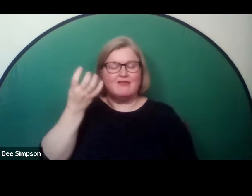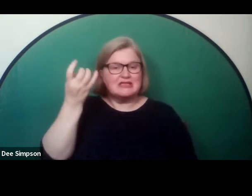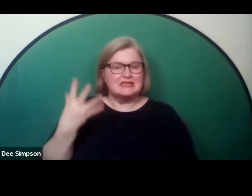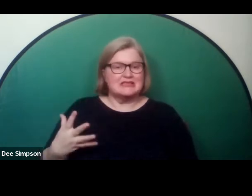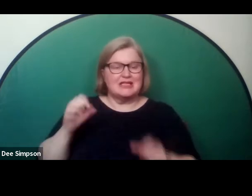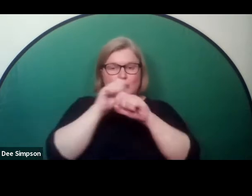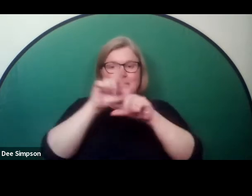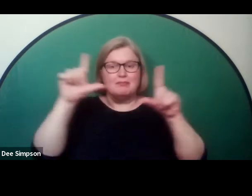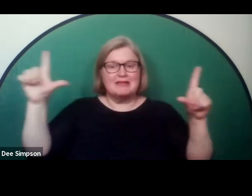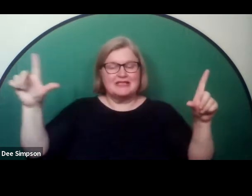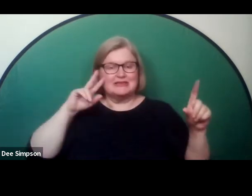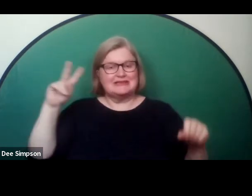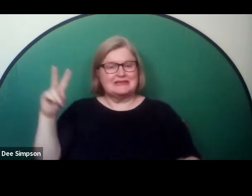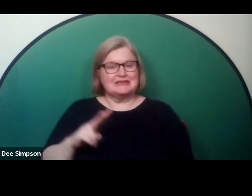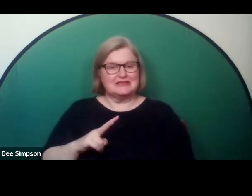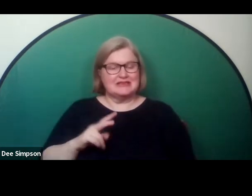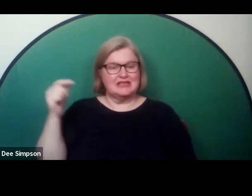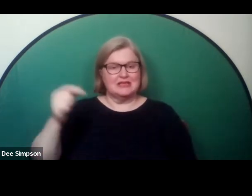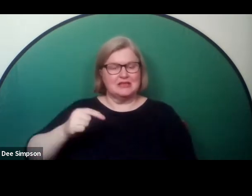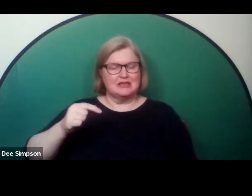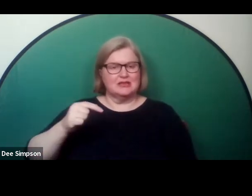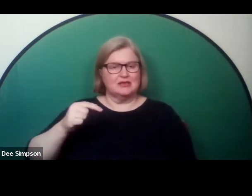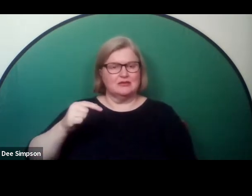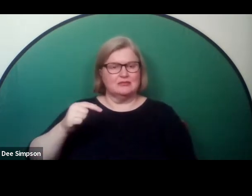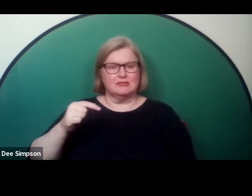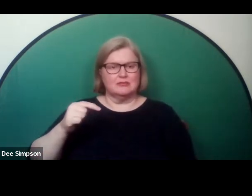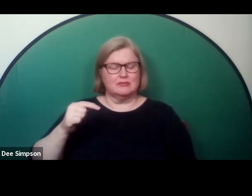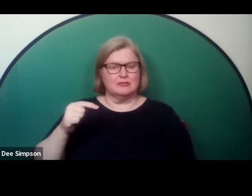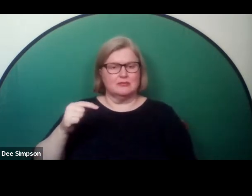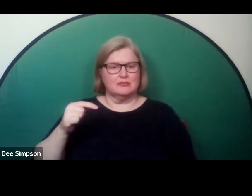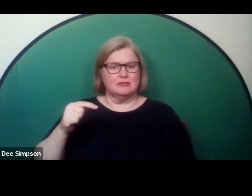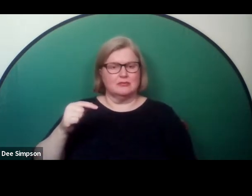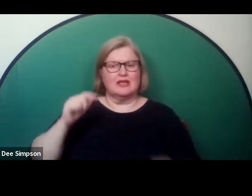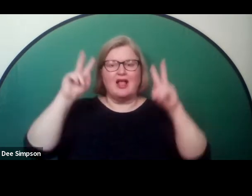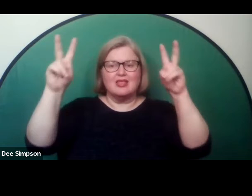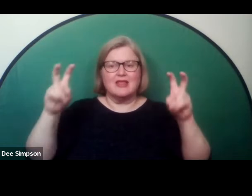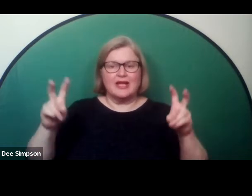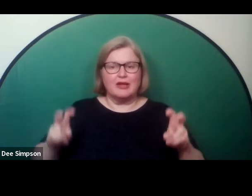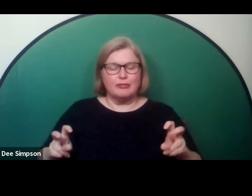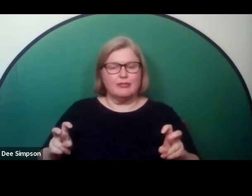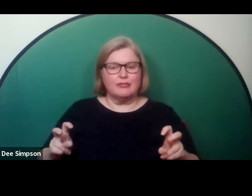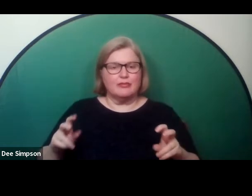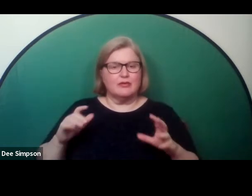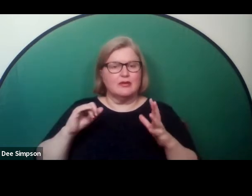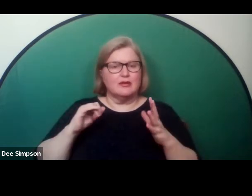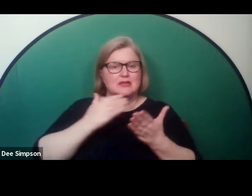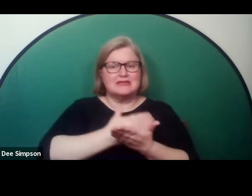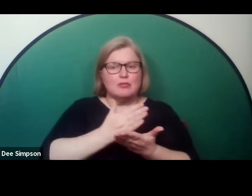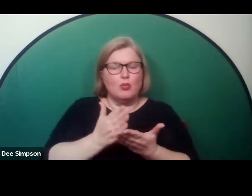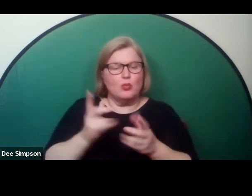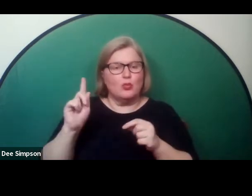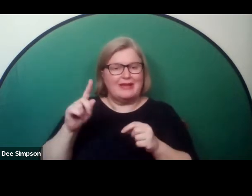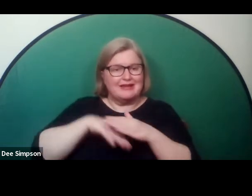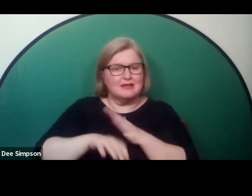the images that you see on the screen is a theme and a subsector in